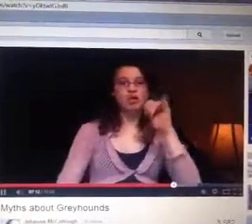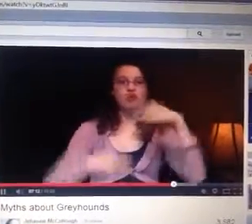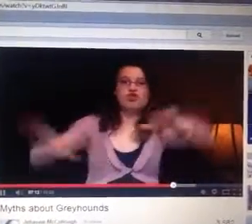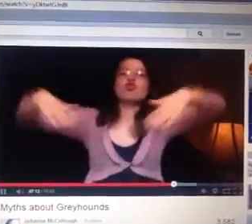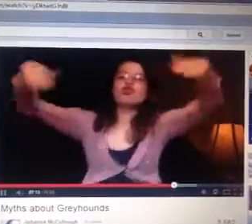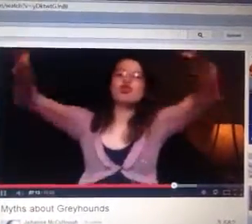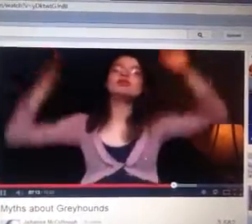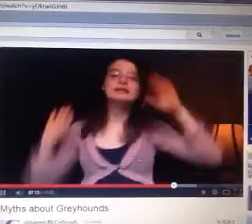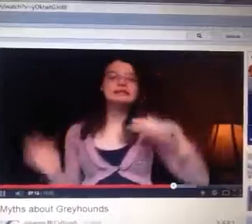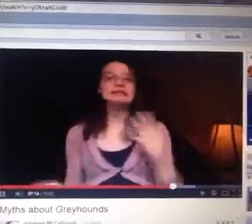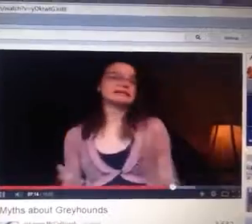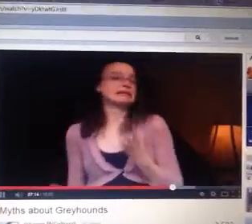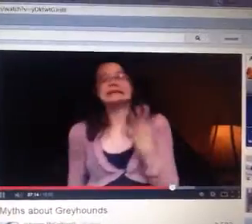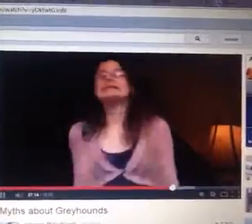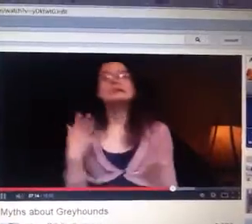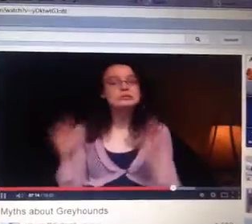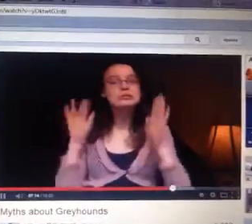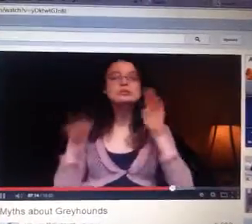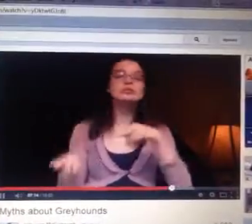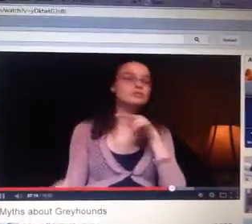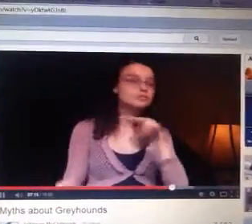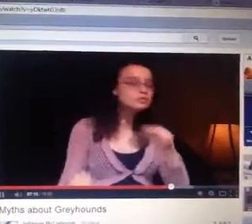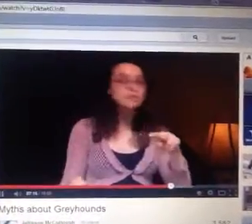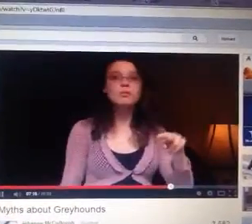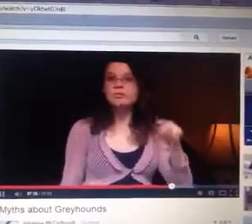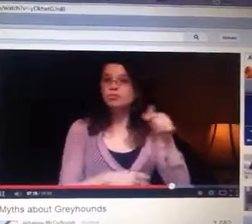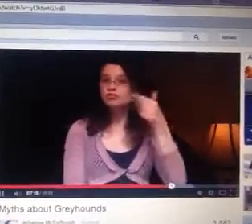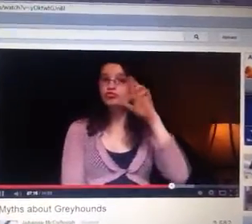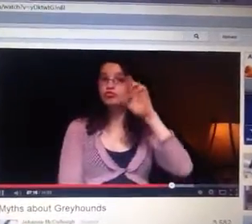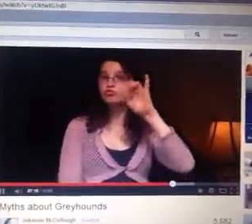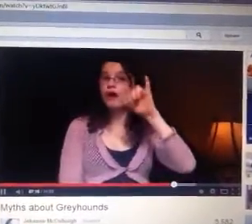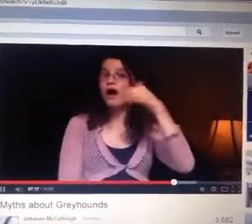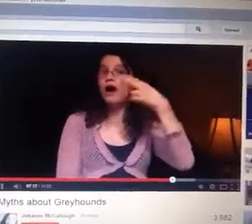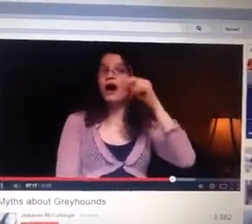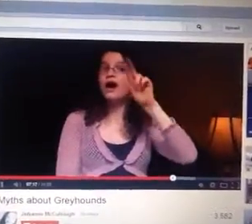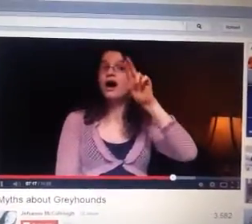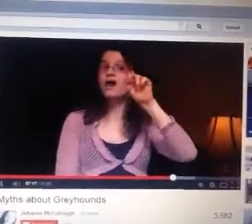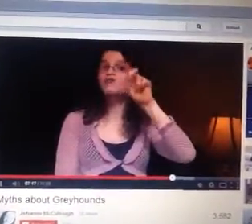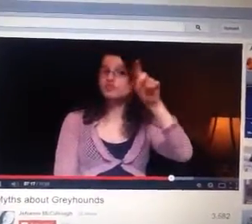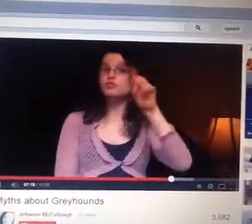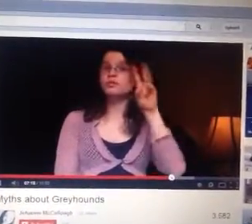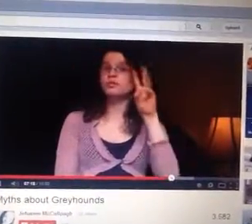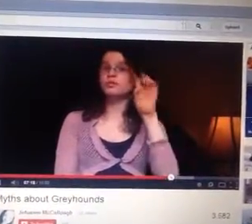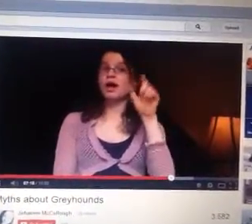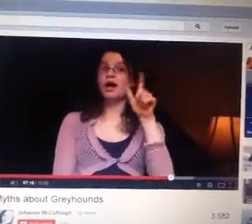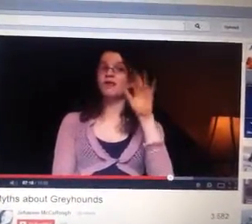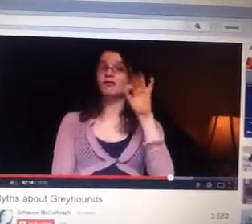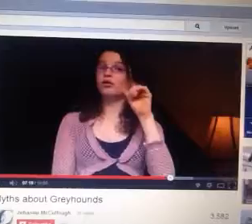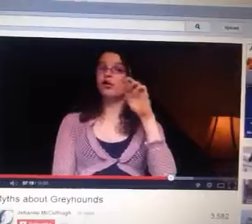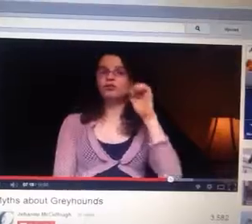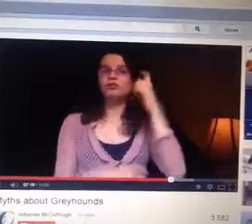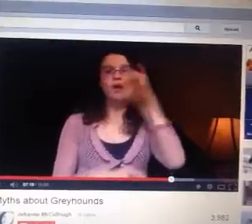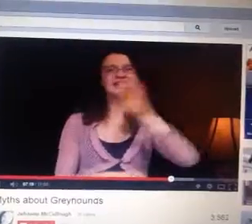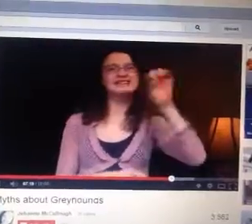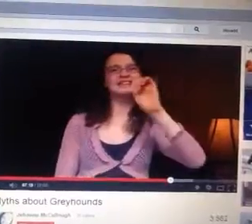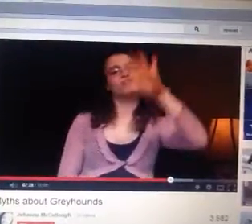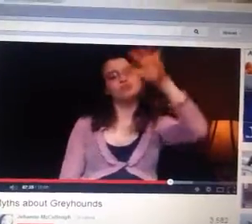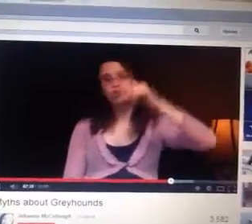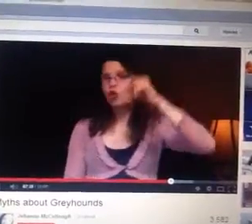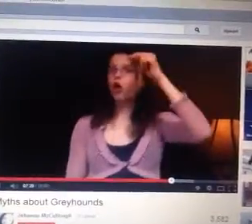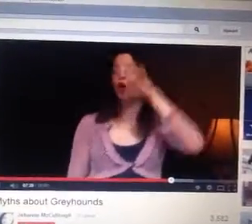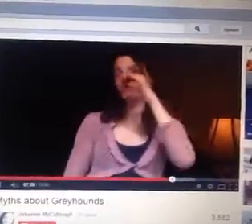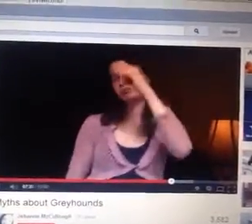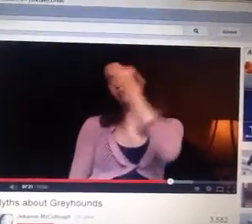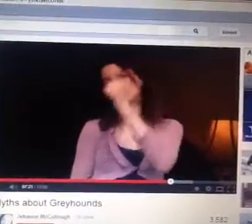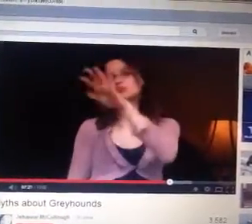And then, they just gave you the dog. But if you have problems, how would you go back to discuss with them? But